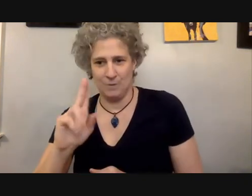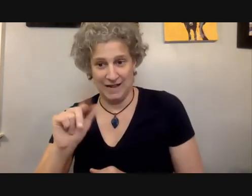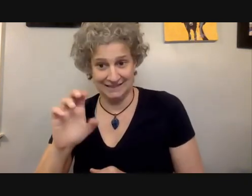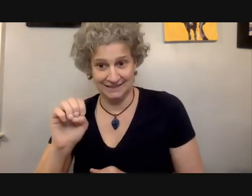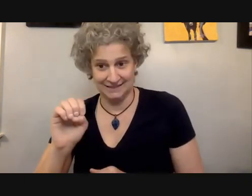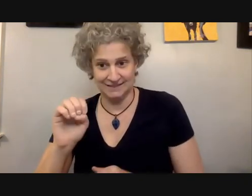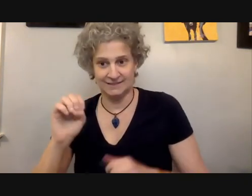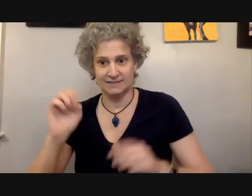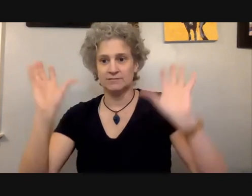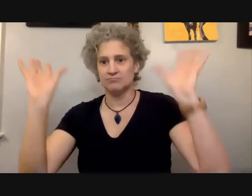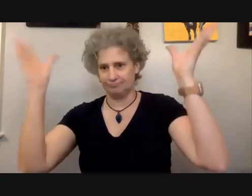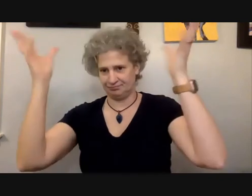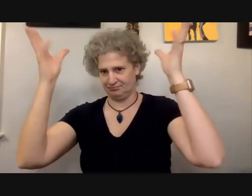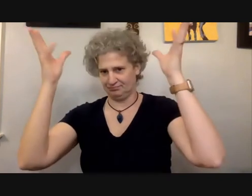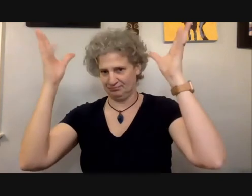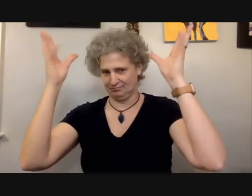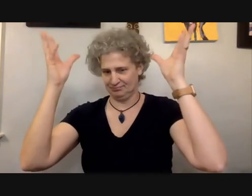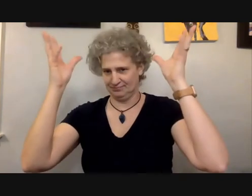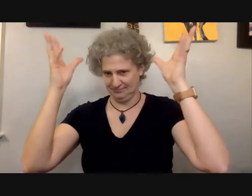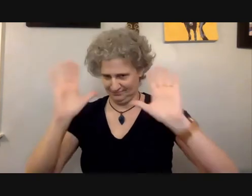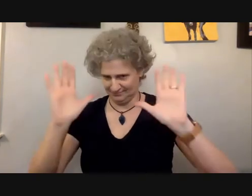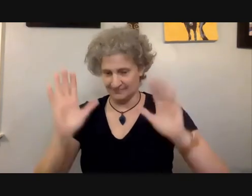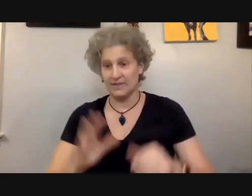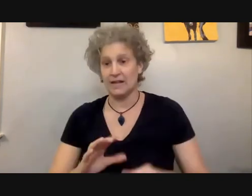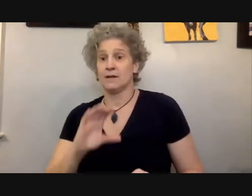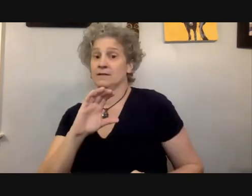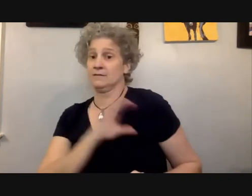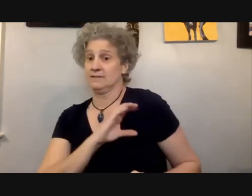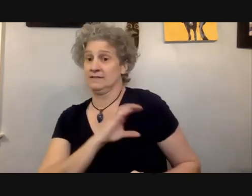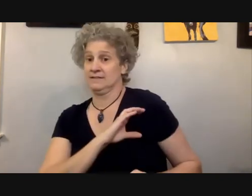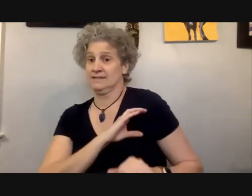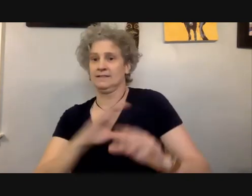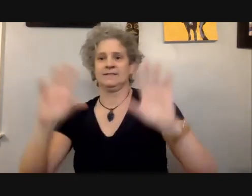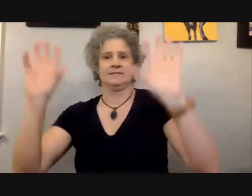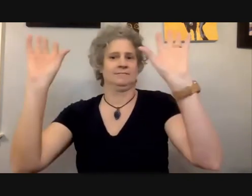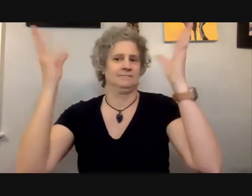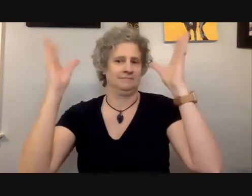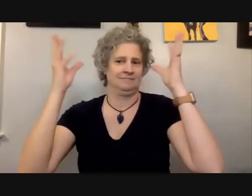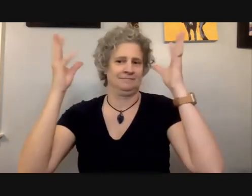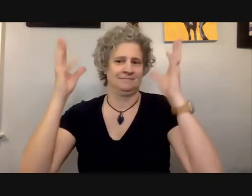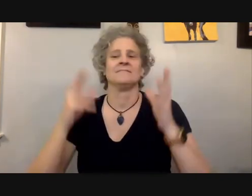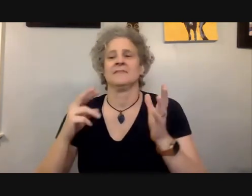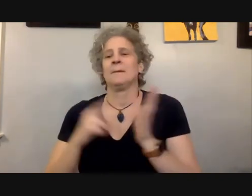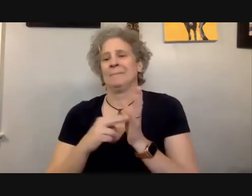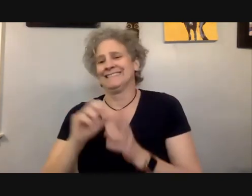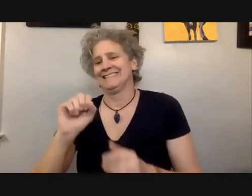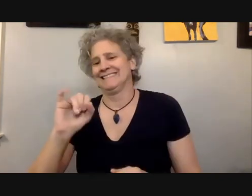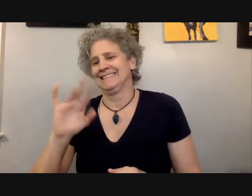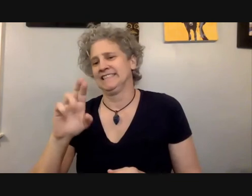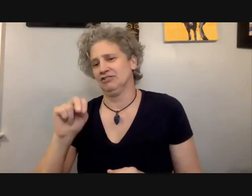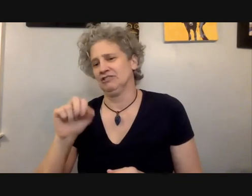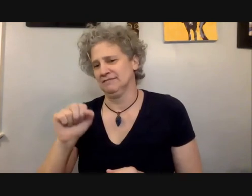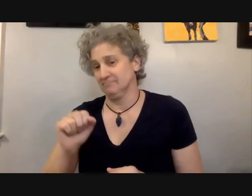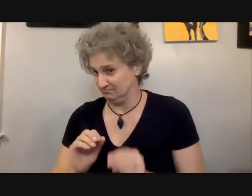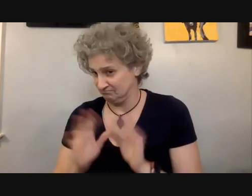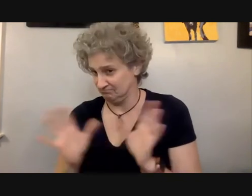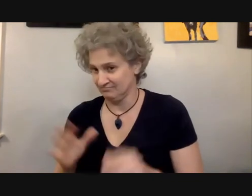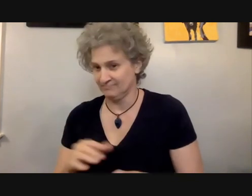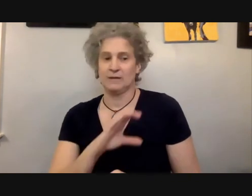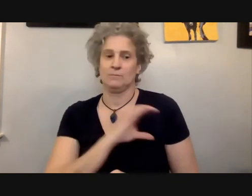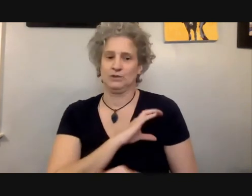without context, typically I'm referring to ambulance now that I think about it. If I add the sign for police officer, then you